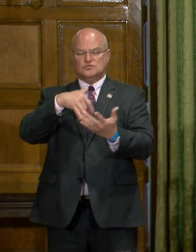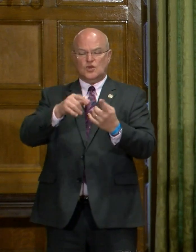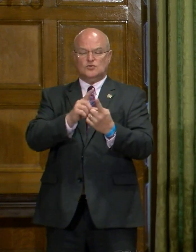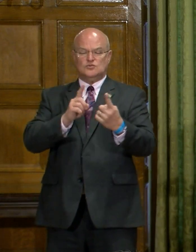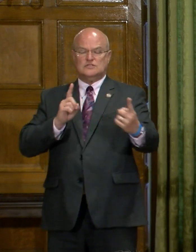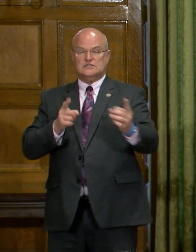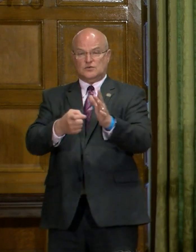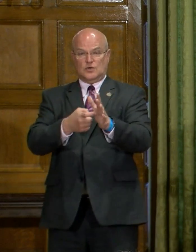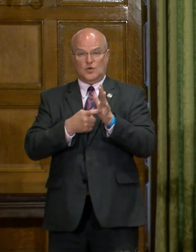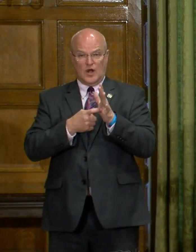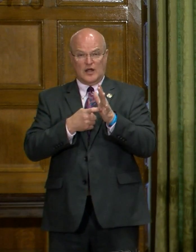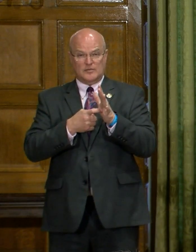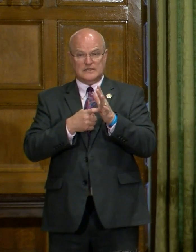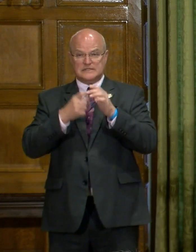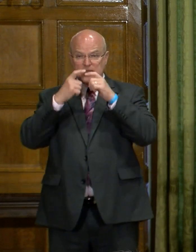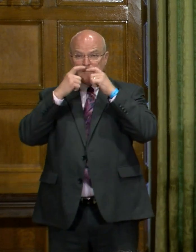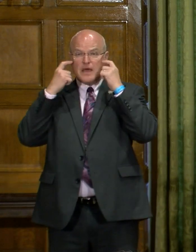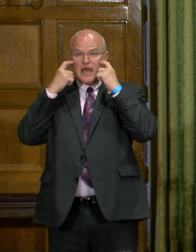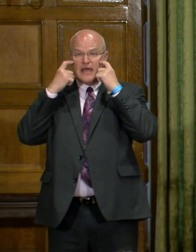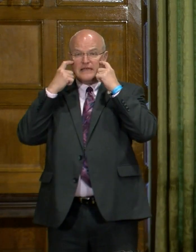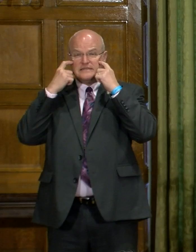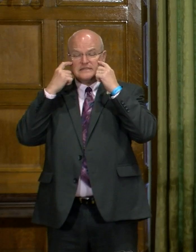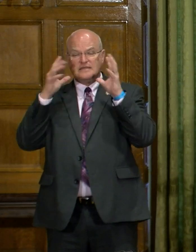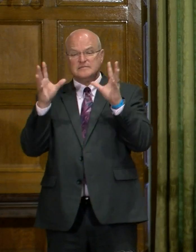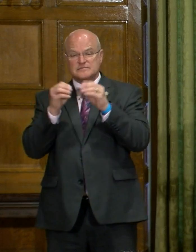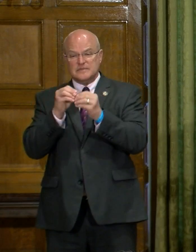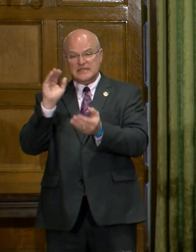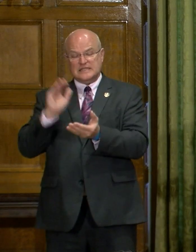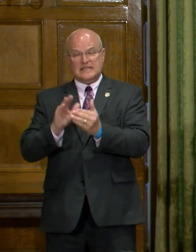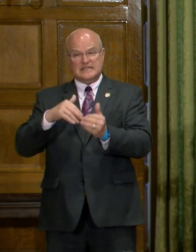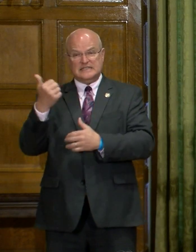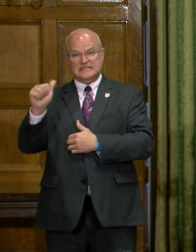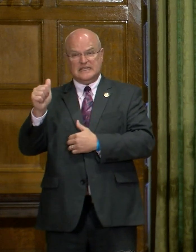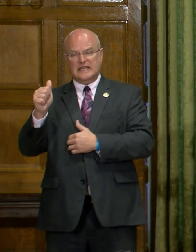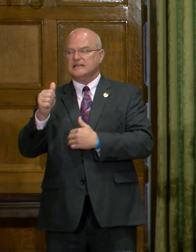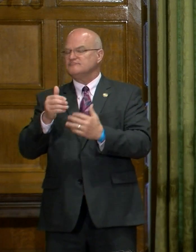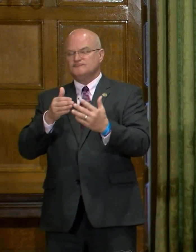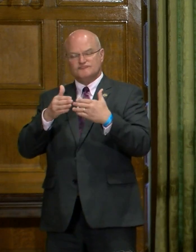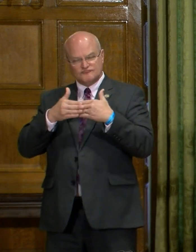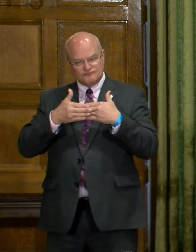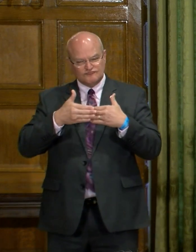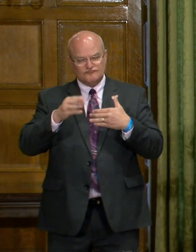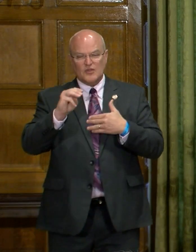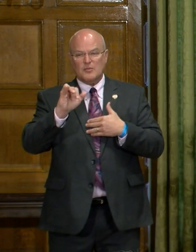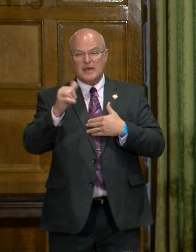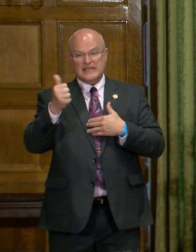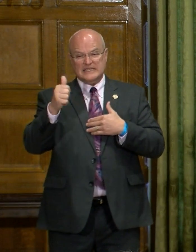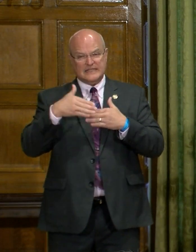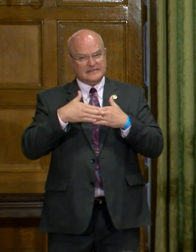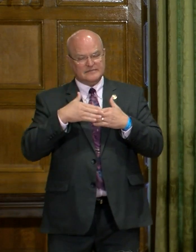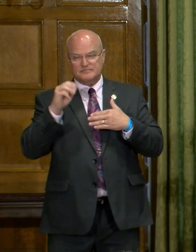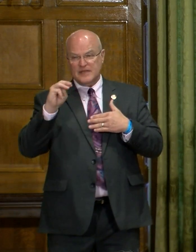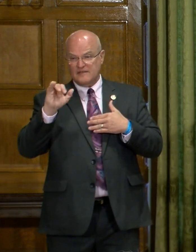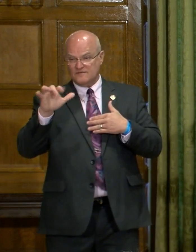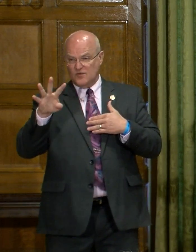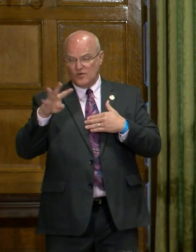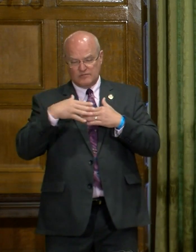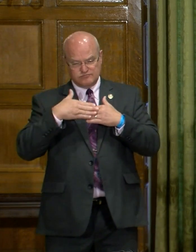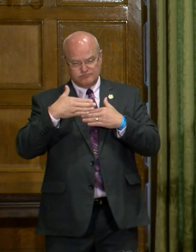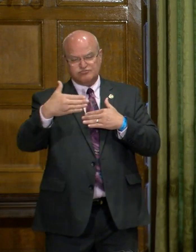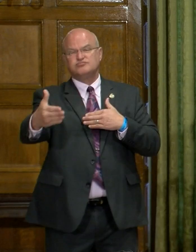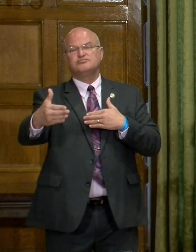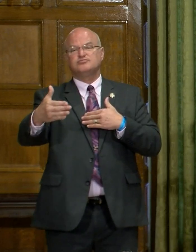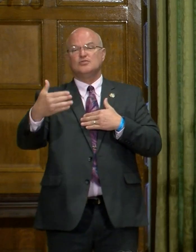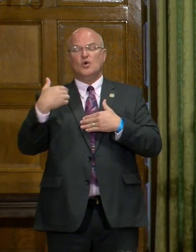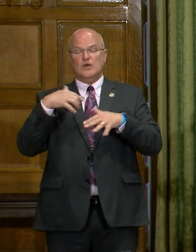distancing requirements need to be in place even as we go through May 4th, as we lift some restrictions,